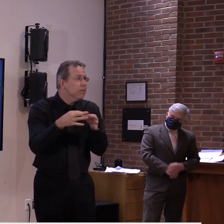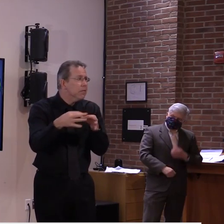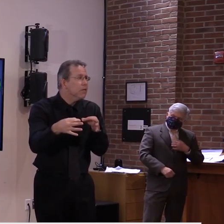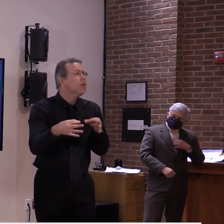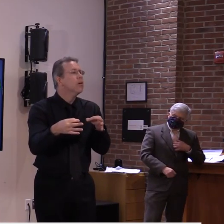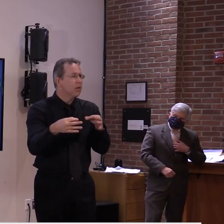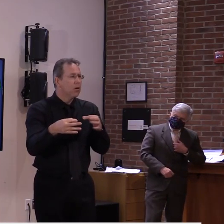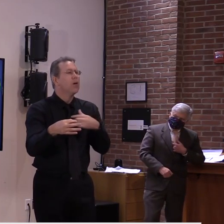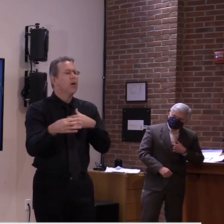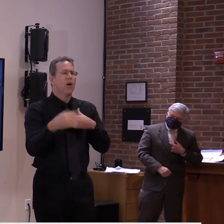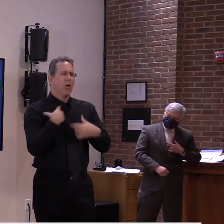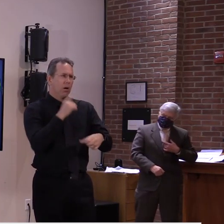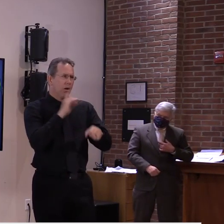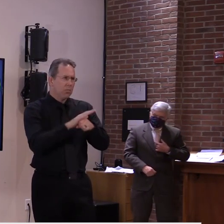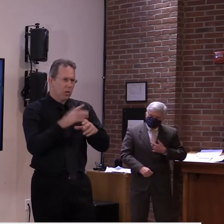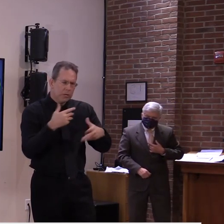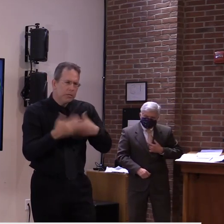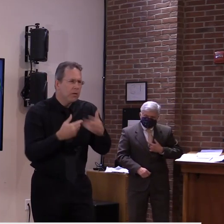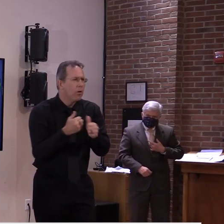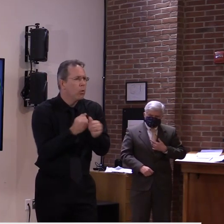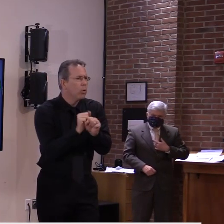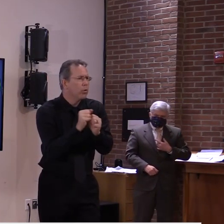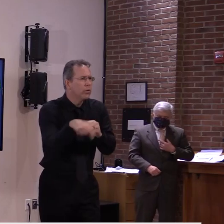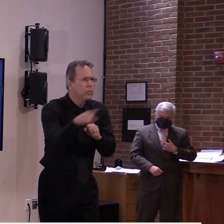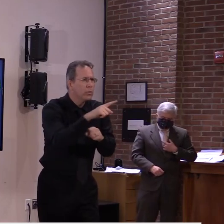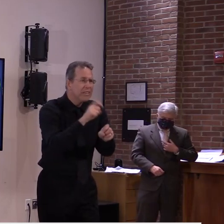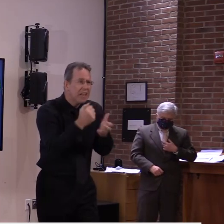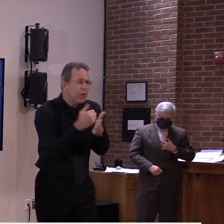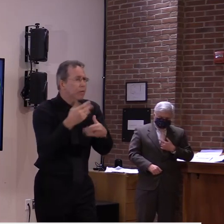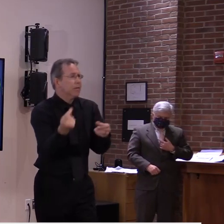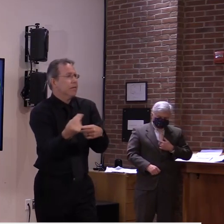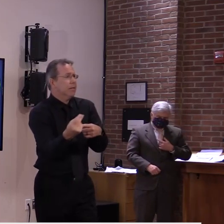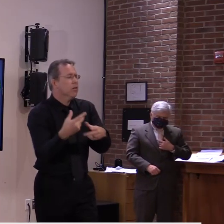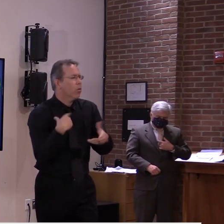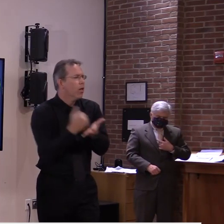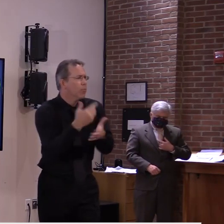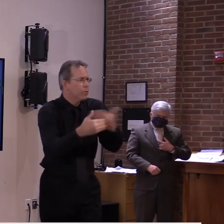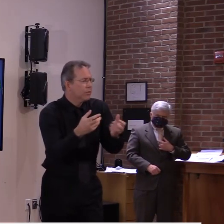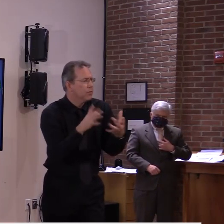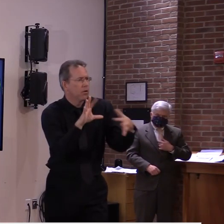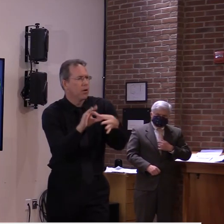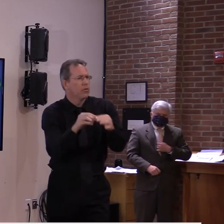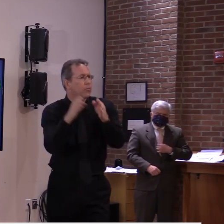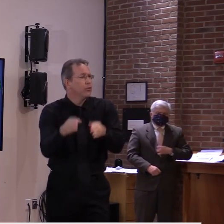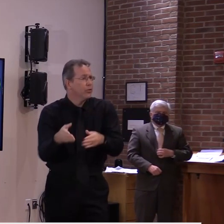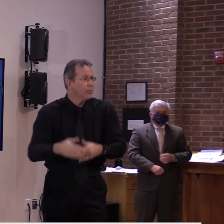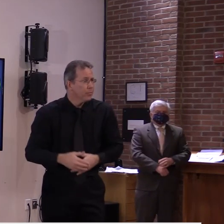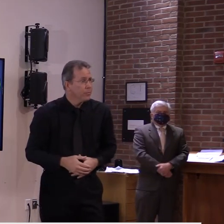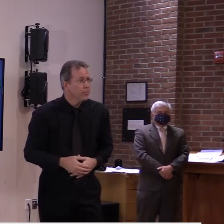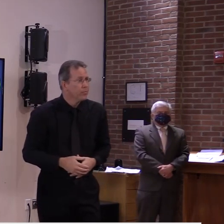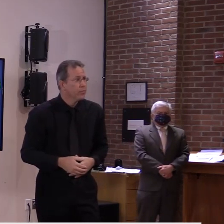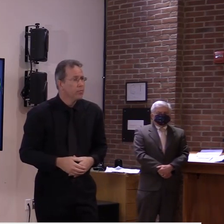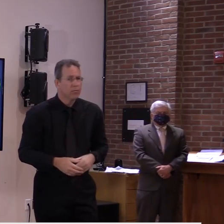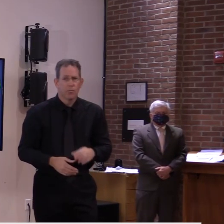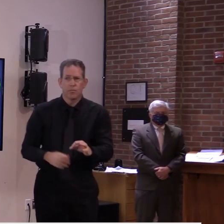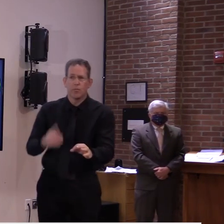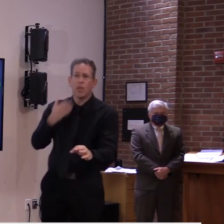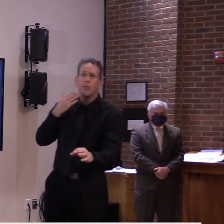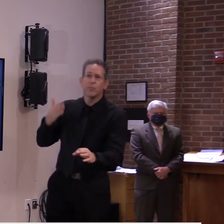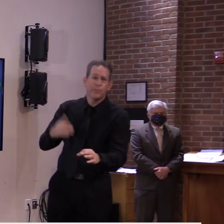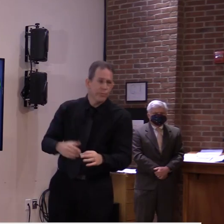support, they will work very hard to connect you to the right individuals. And if there are any delays in you accessing care due to workforce issues